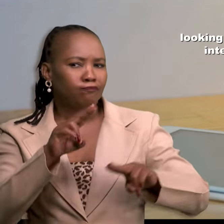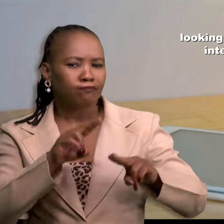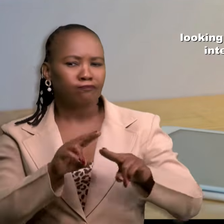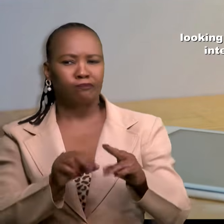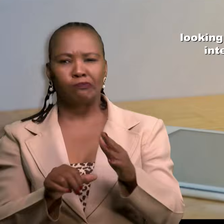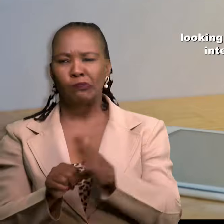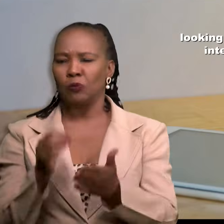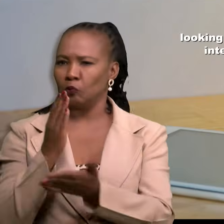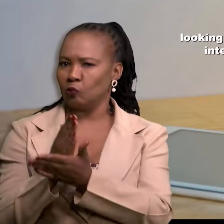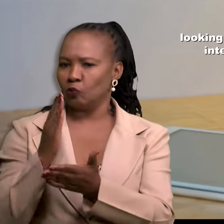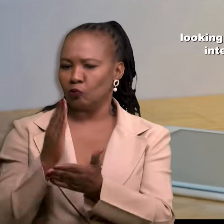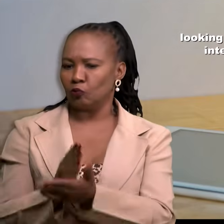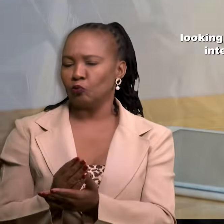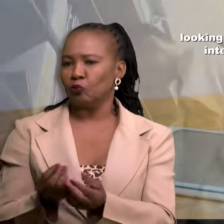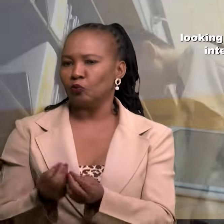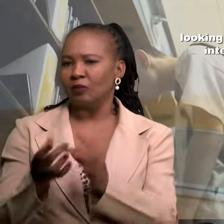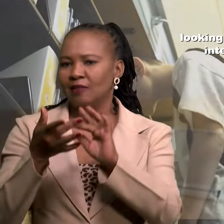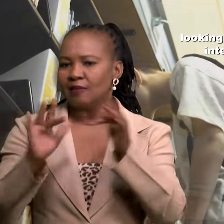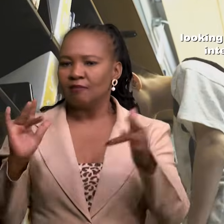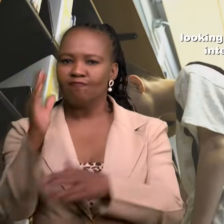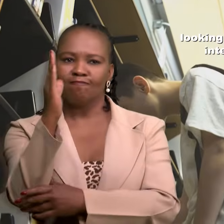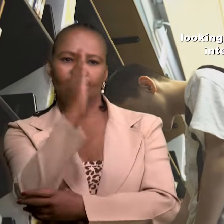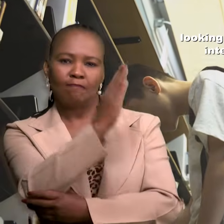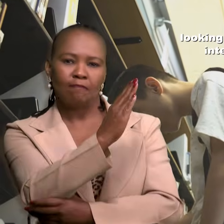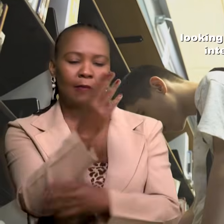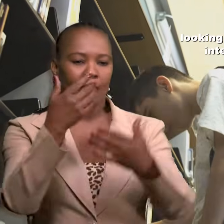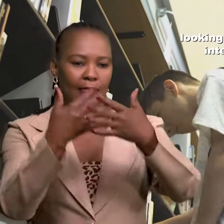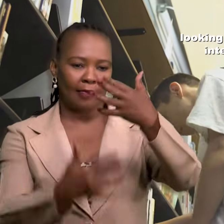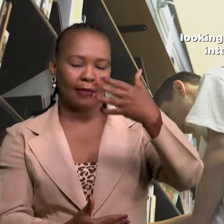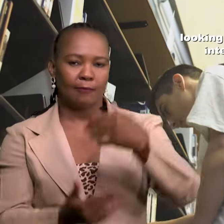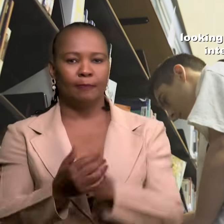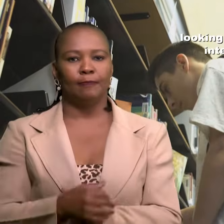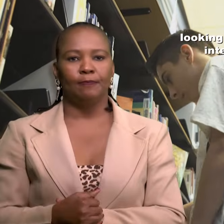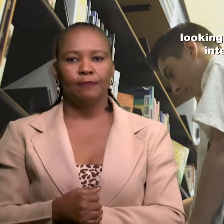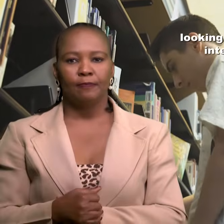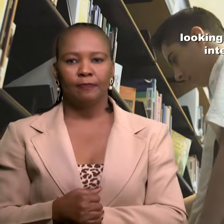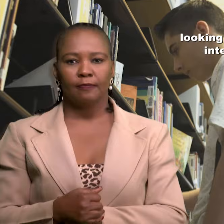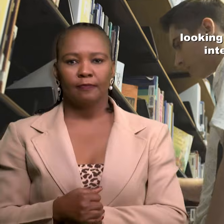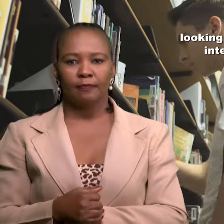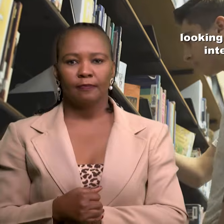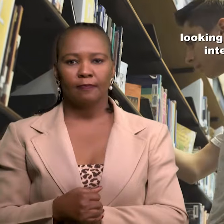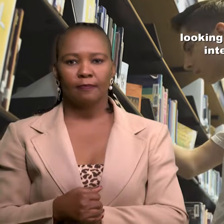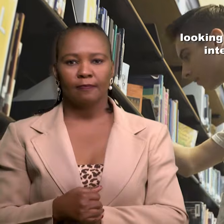of information on the internet or in the library database.